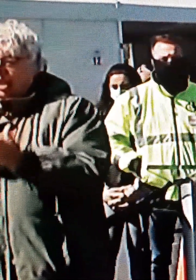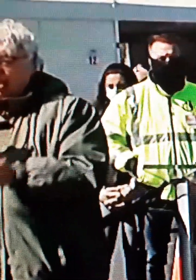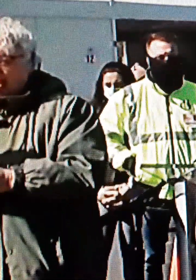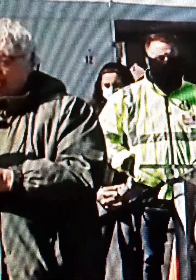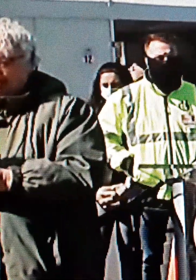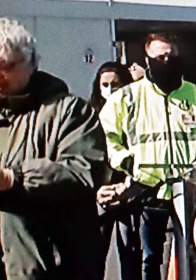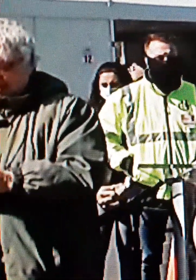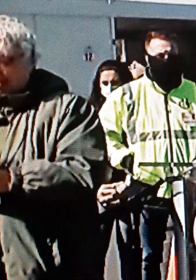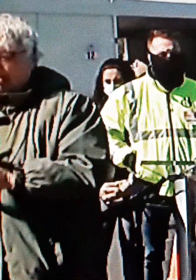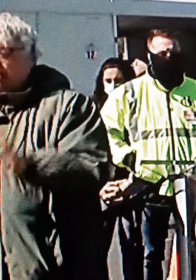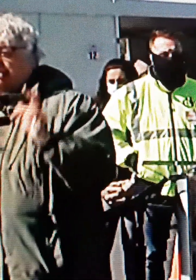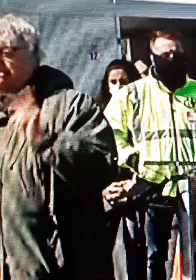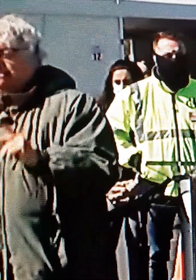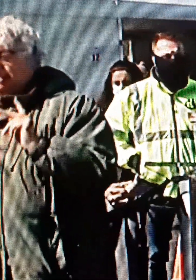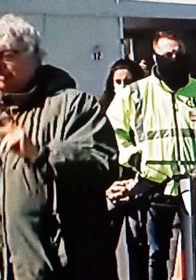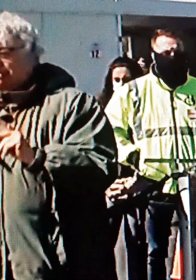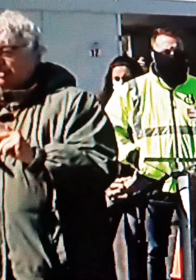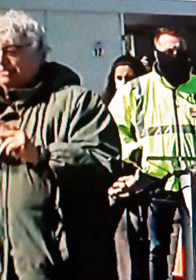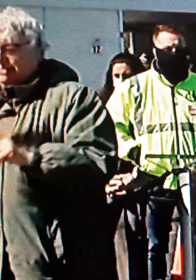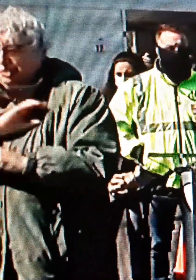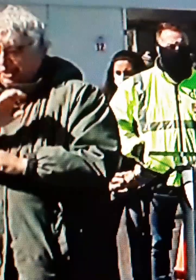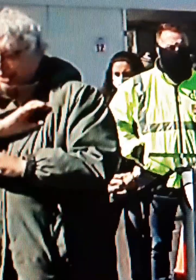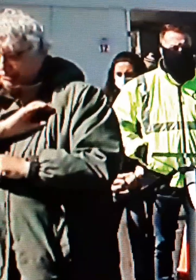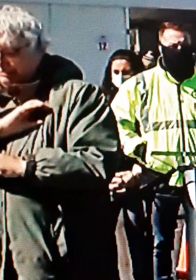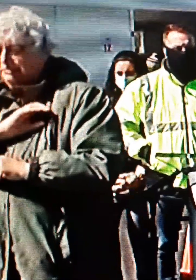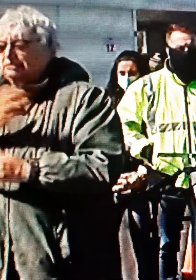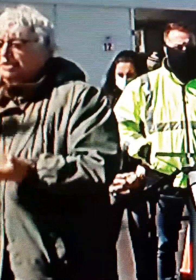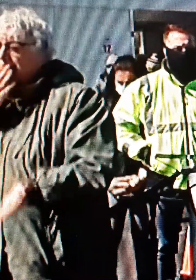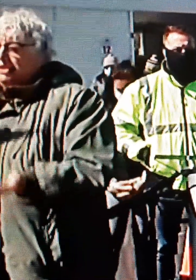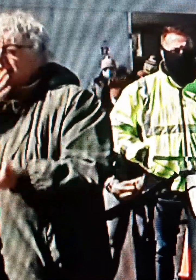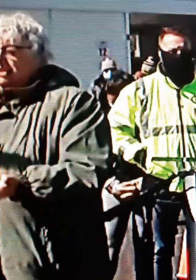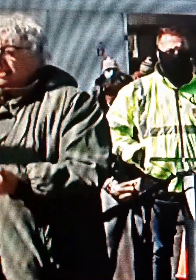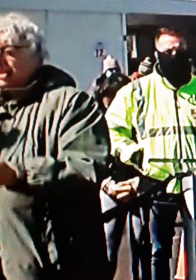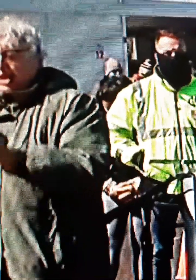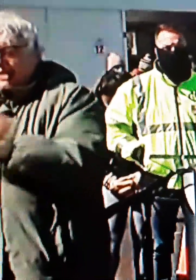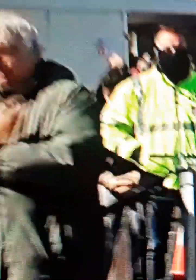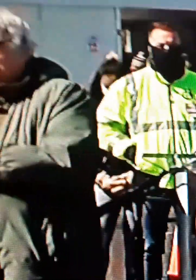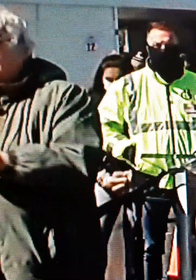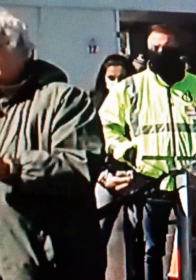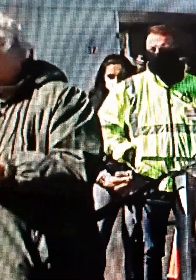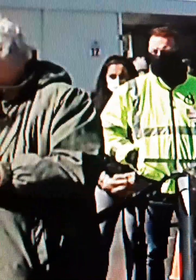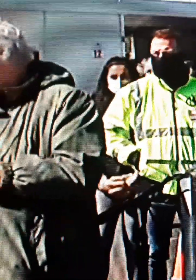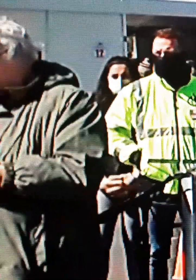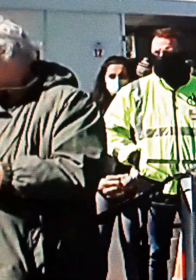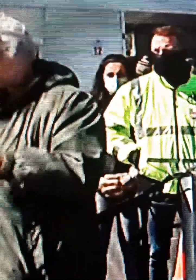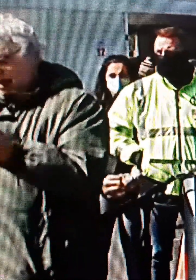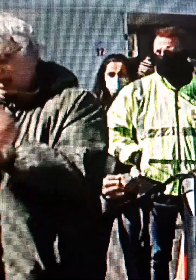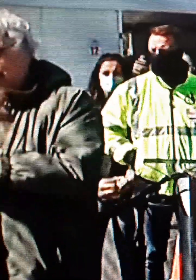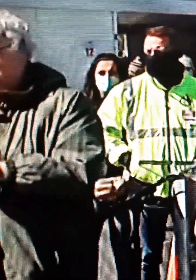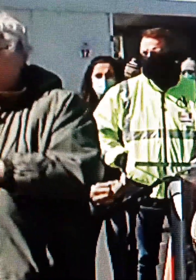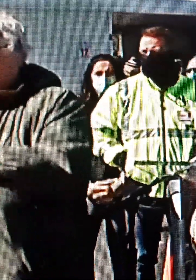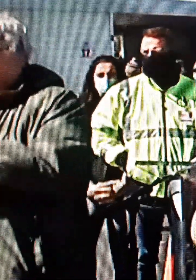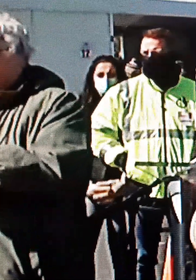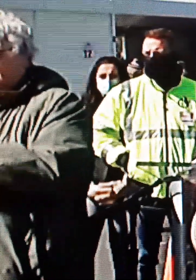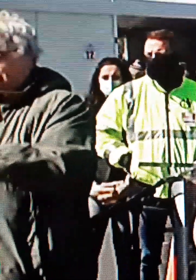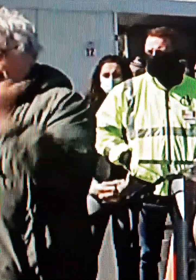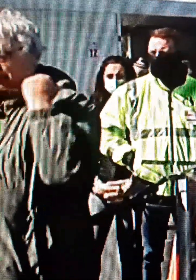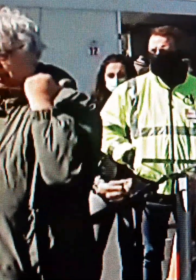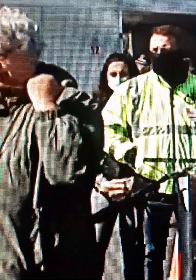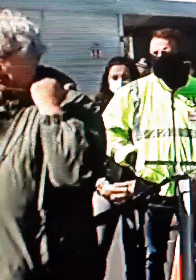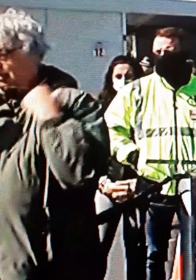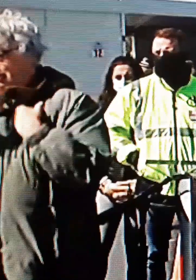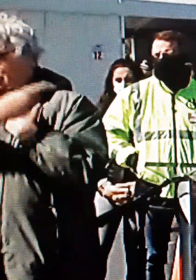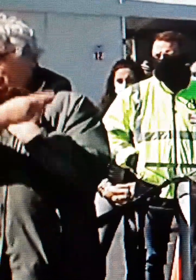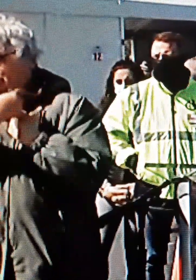and the men and women of the Houston Police Department, I want to thank them. It's been all hands on deck, like the fire department and everyone else you see back here. Not only have we